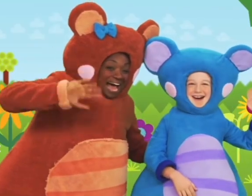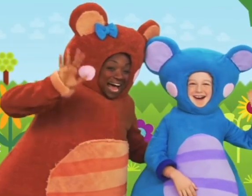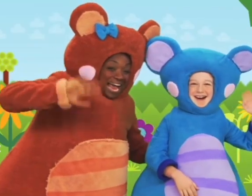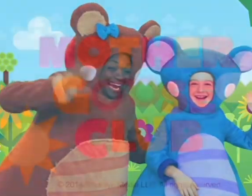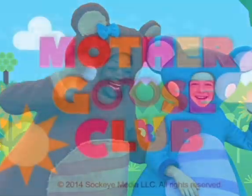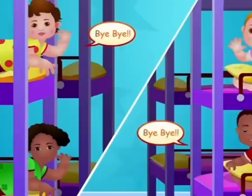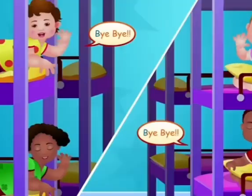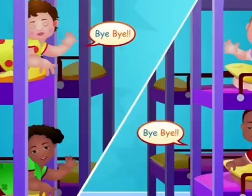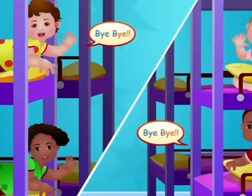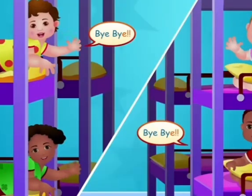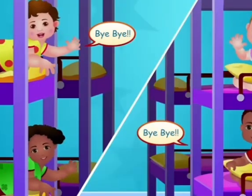Bye-bye. Bye-bye.